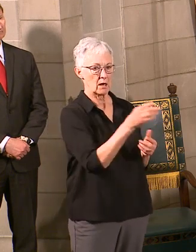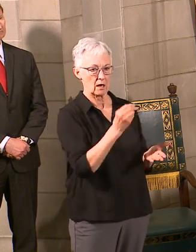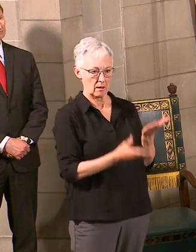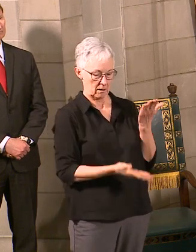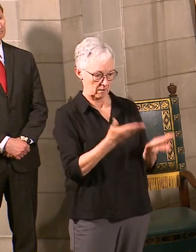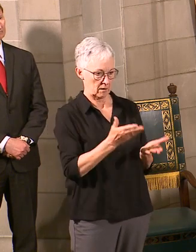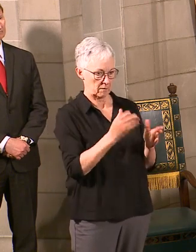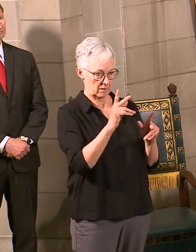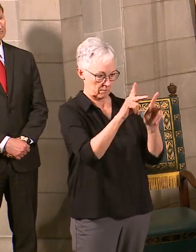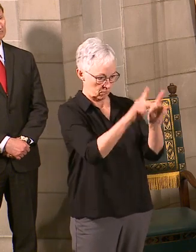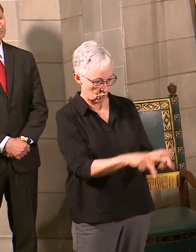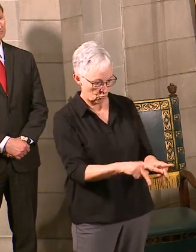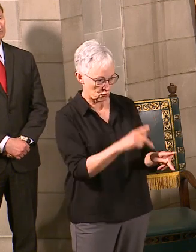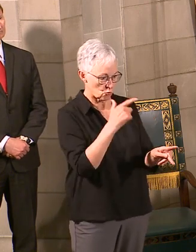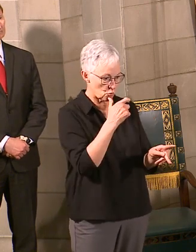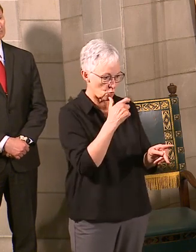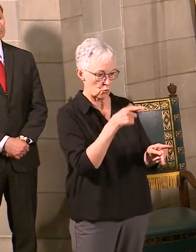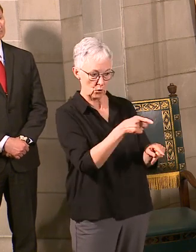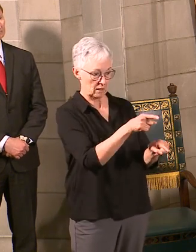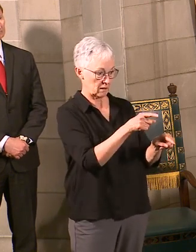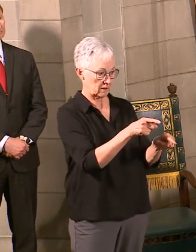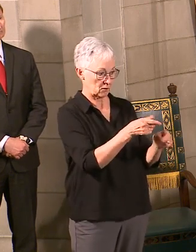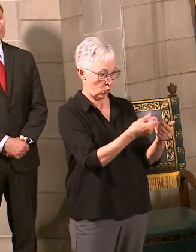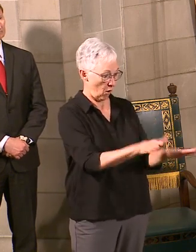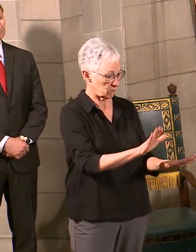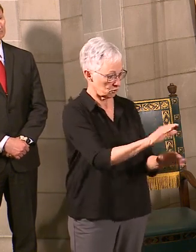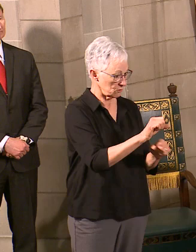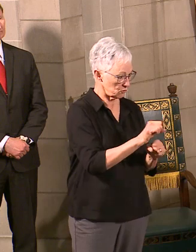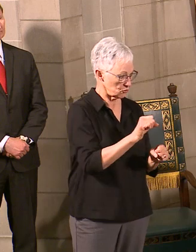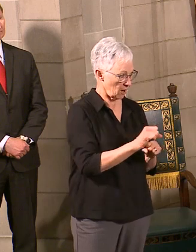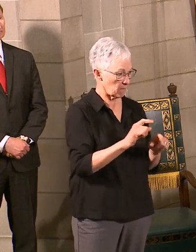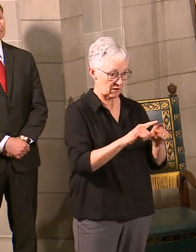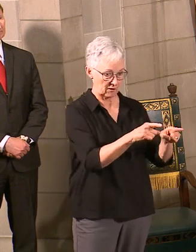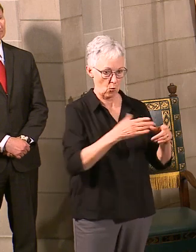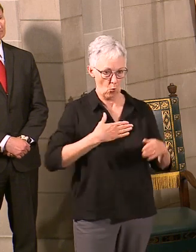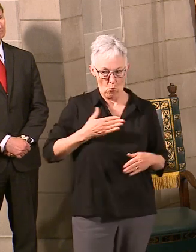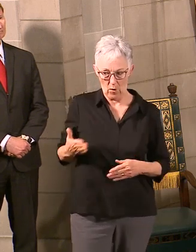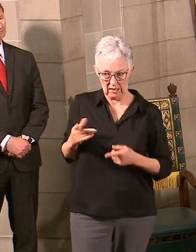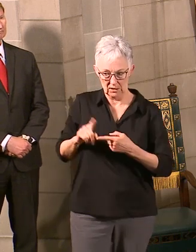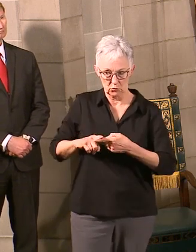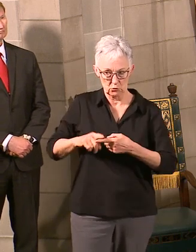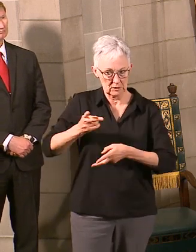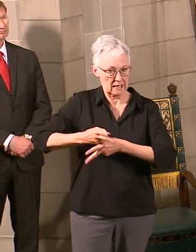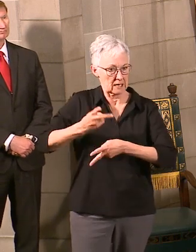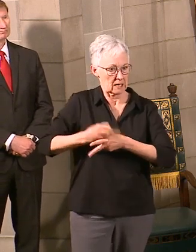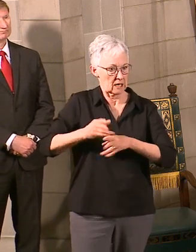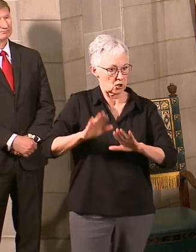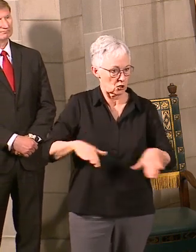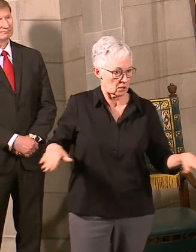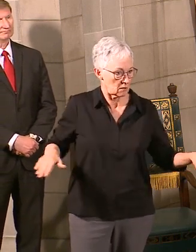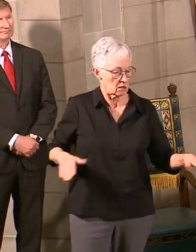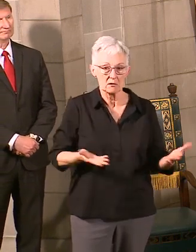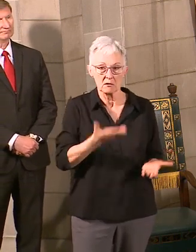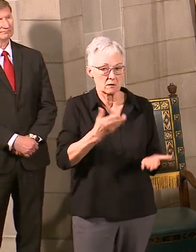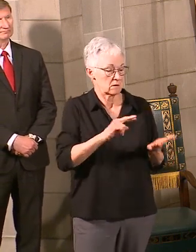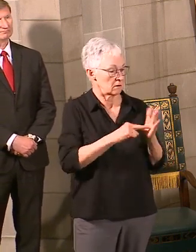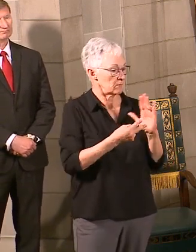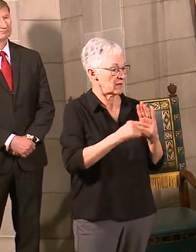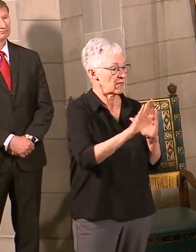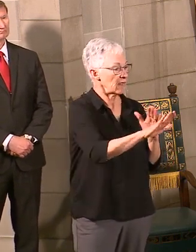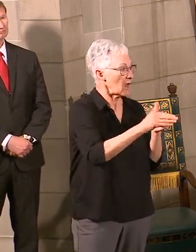their employment from the COVID-19 pandemic. This could be a temporary unemployed relative, neighbor, or